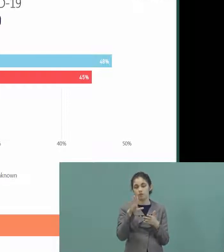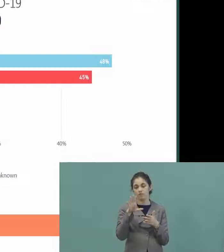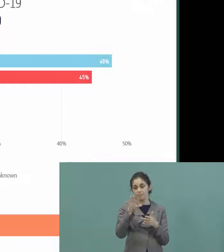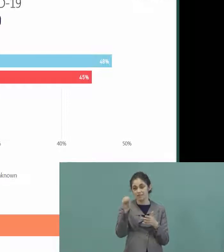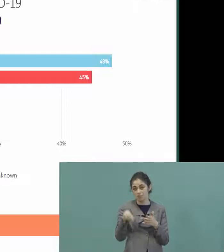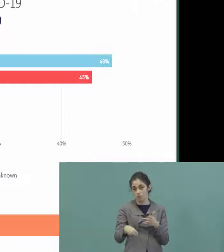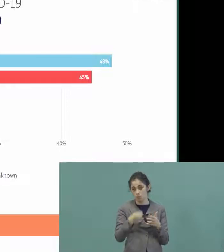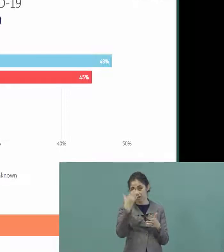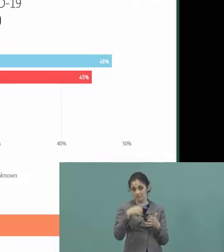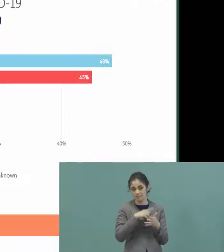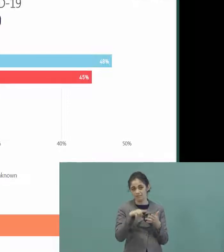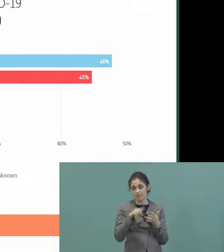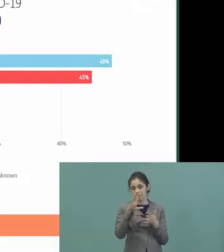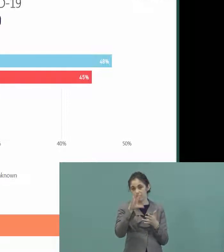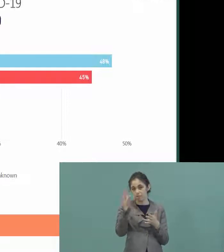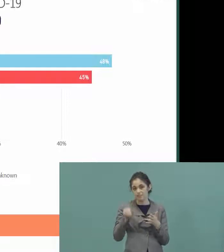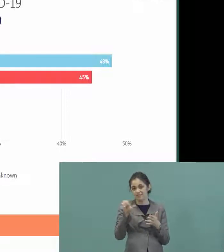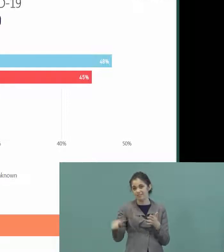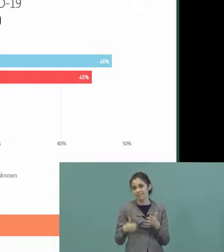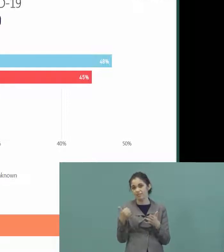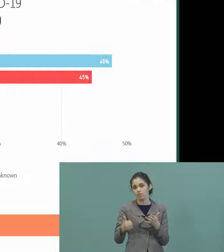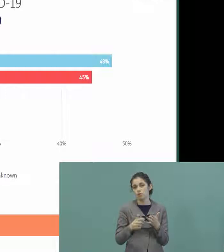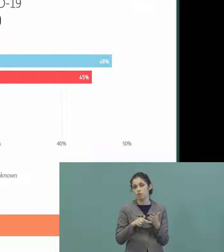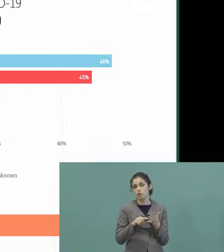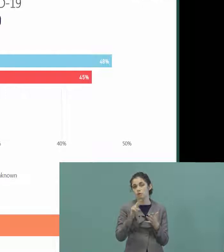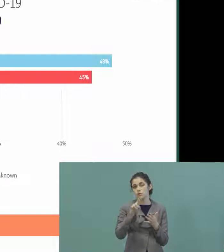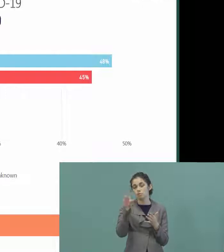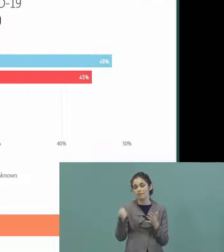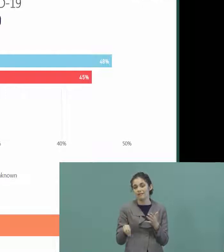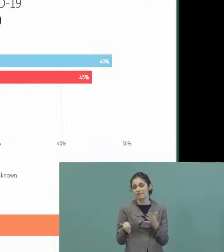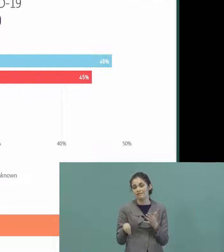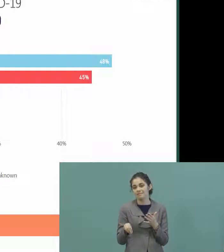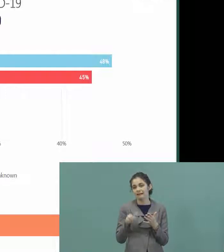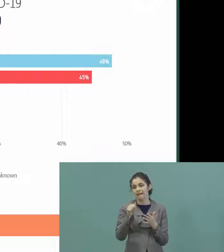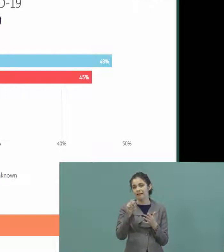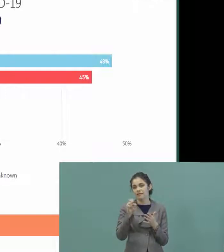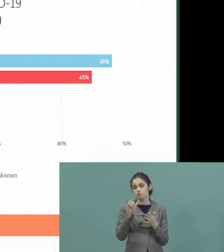white, 5% is other, and 2% is Asian.